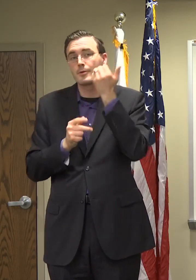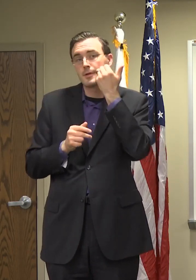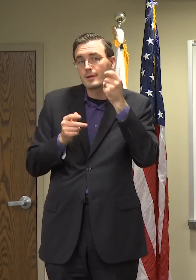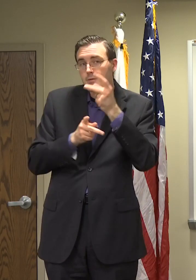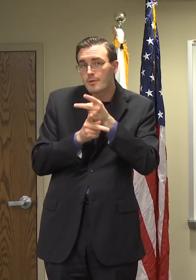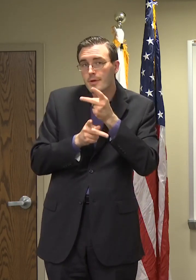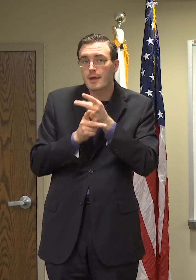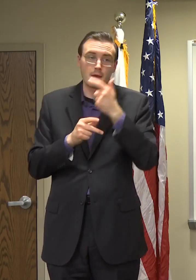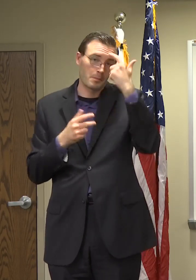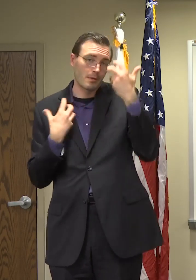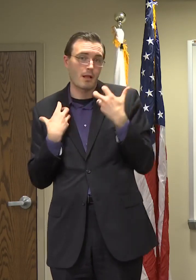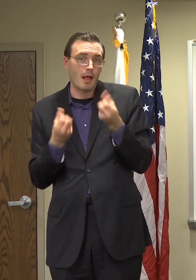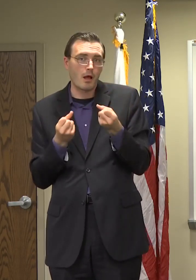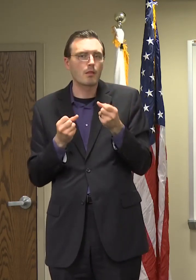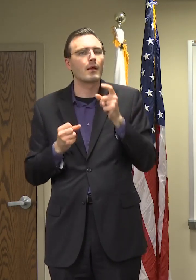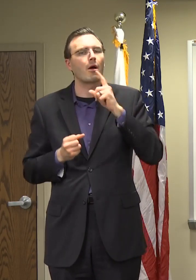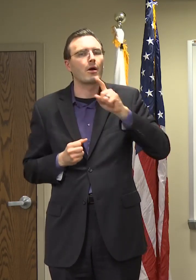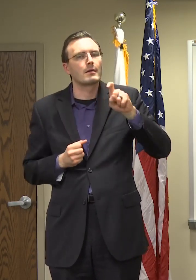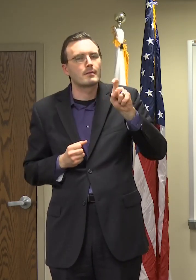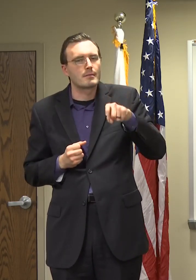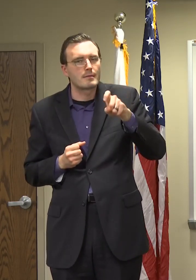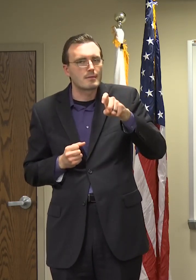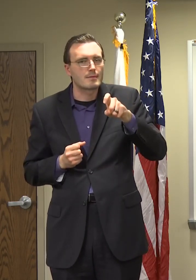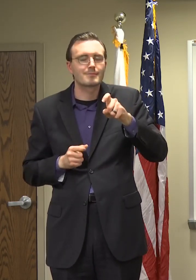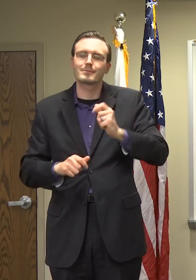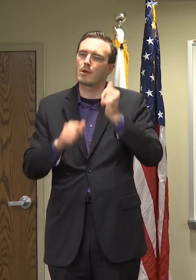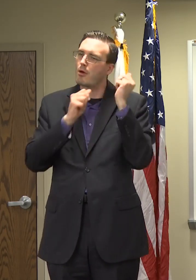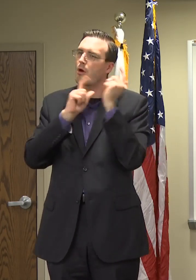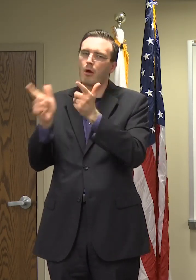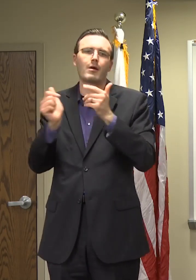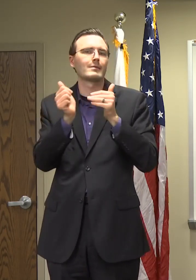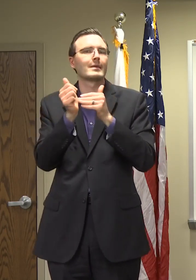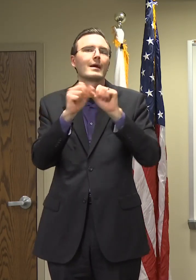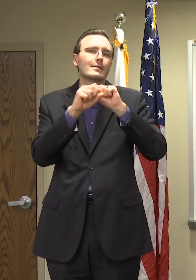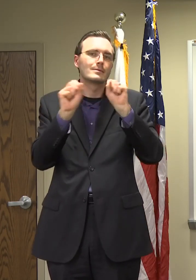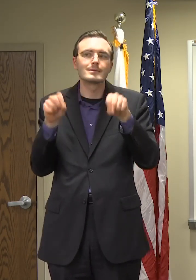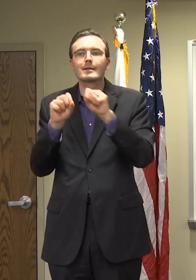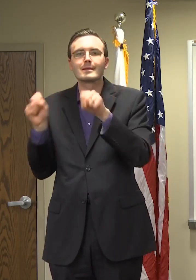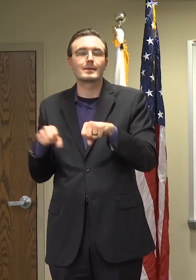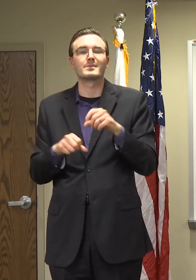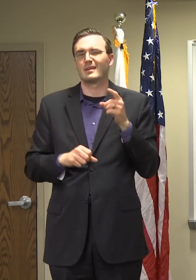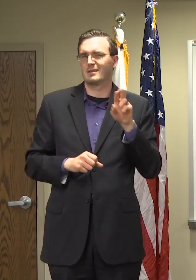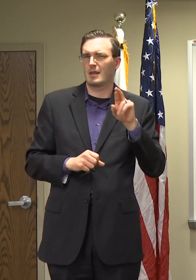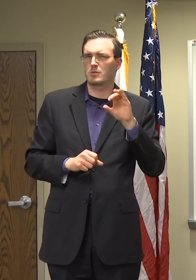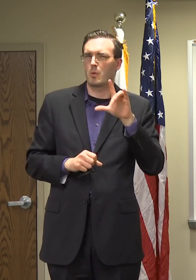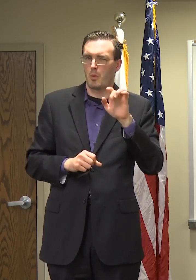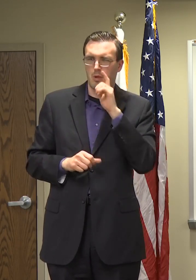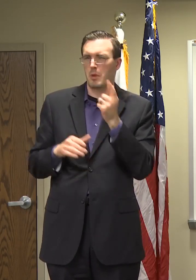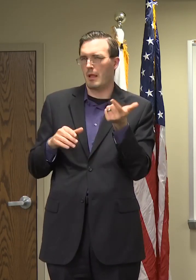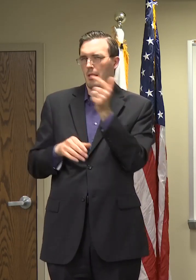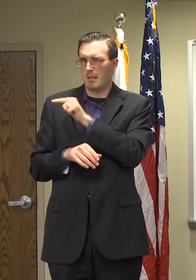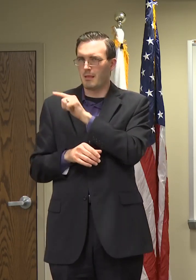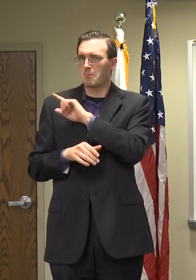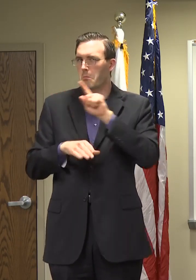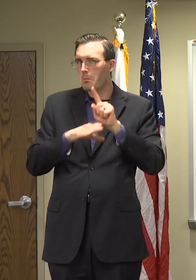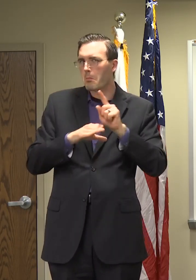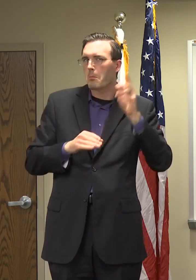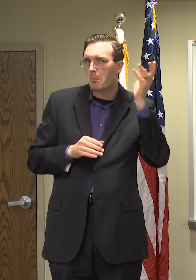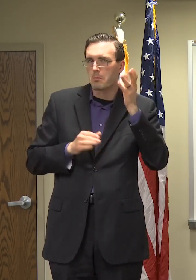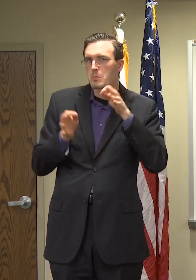and do require every single one of our healthcare provider systems, and you'll hear from Dr. Cole, is prepared to care for you in